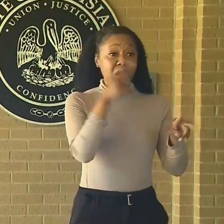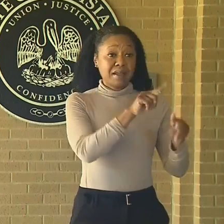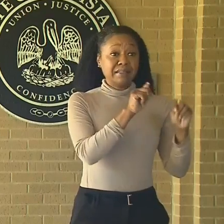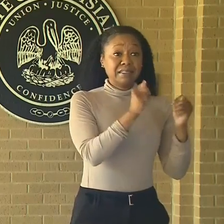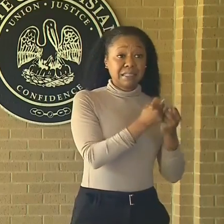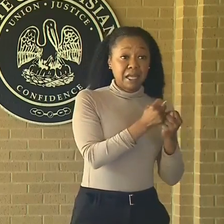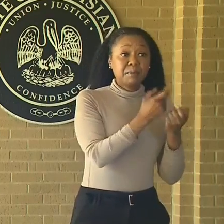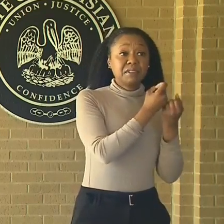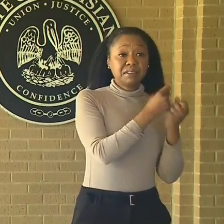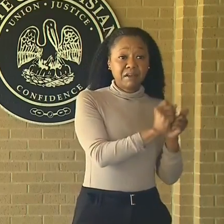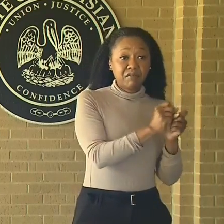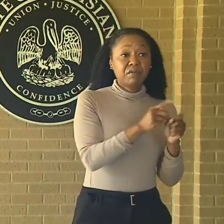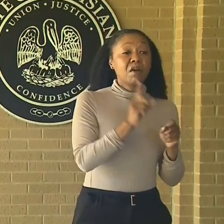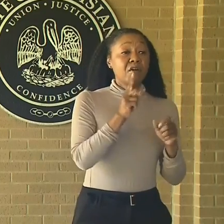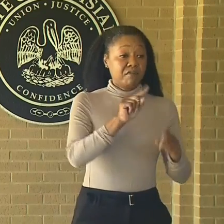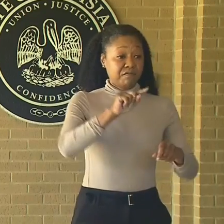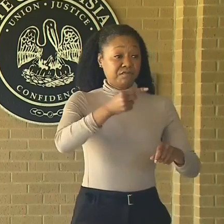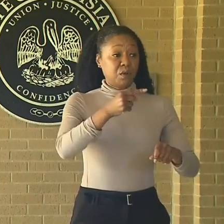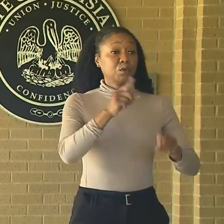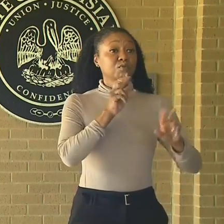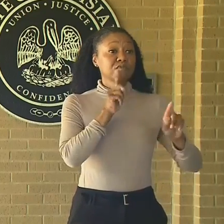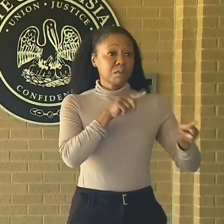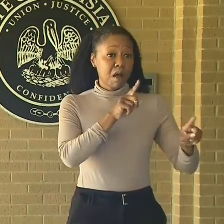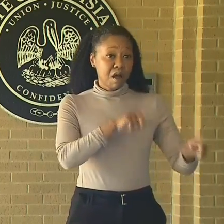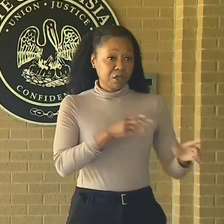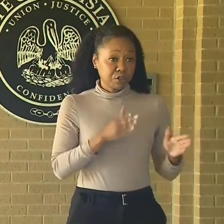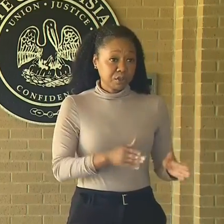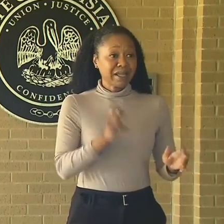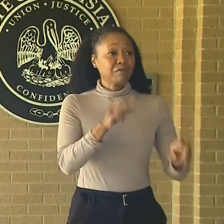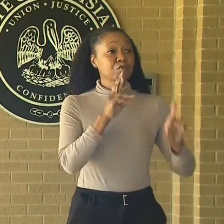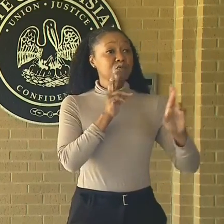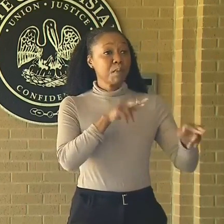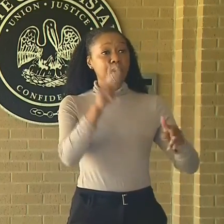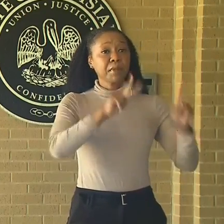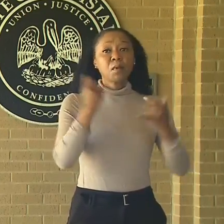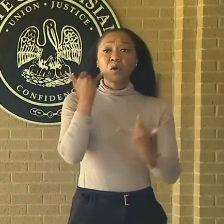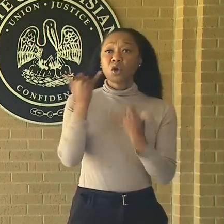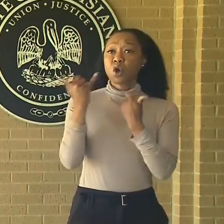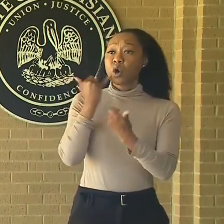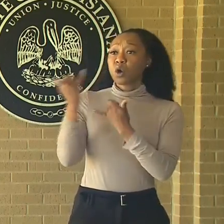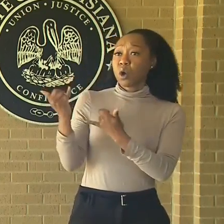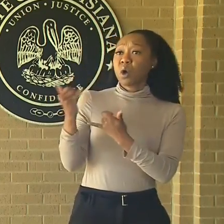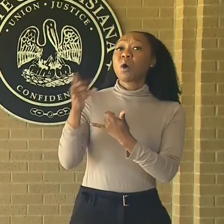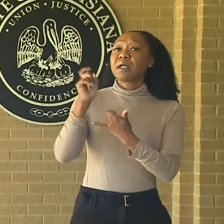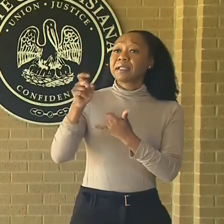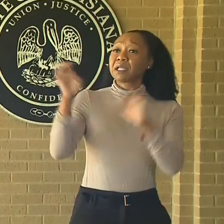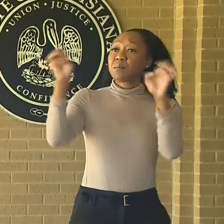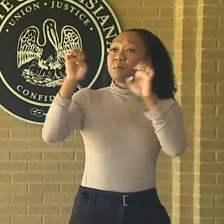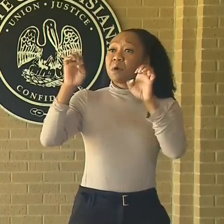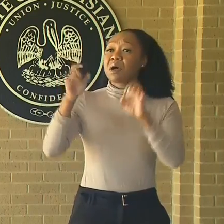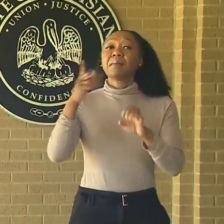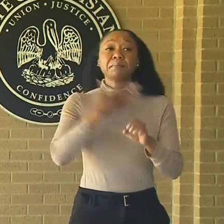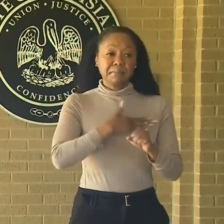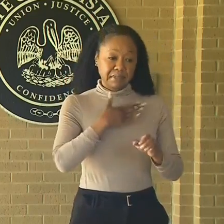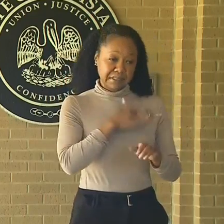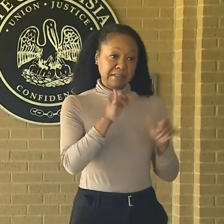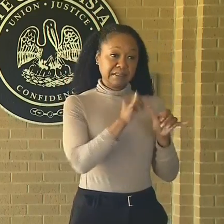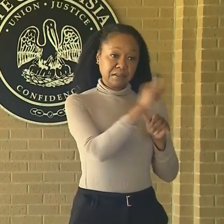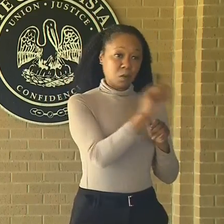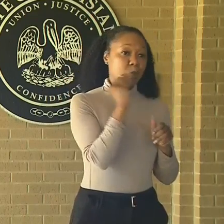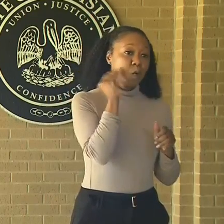is underway. First responders need to be able to respond to calls that are coming in as we speak. We also have